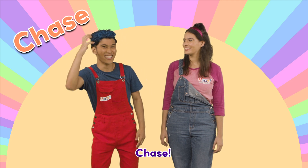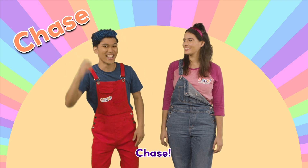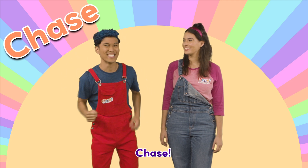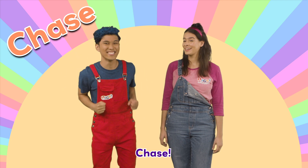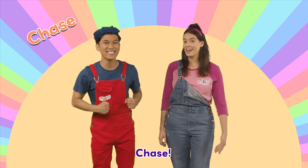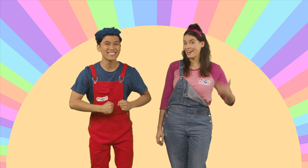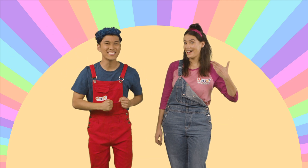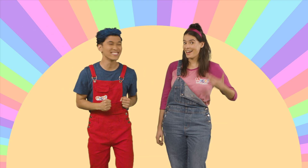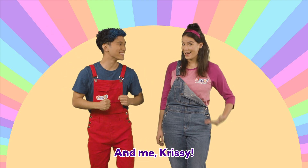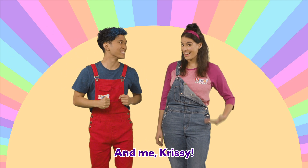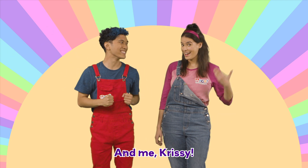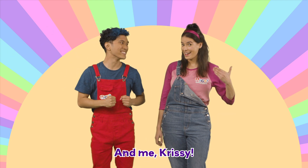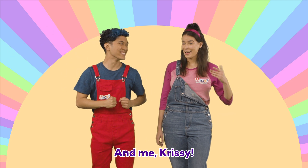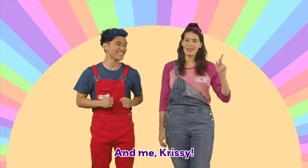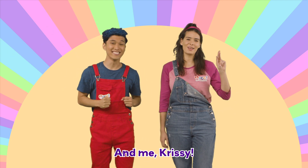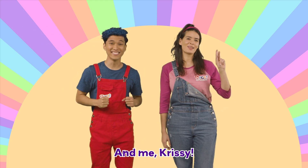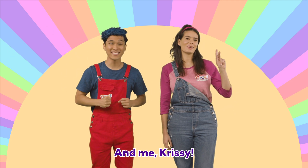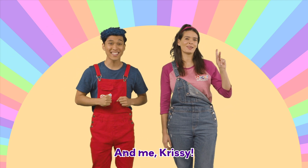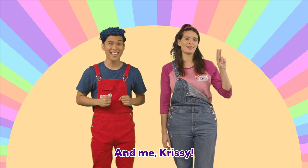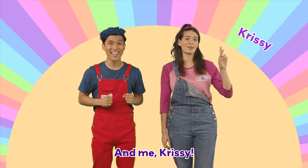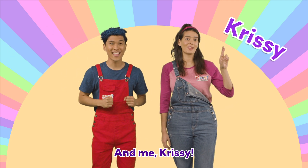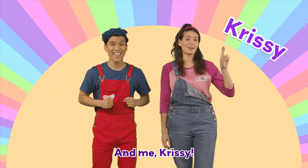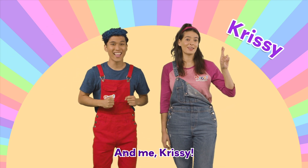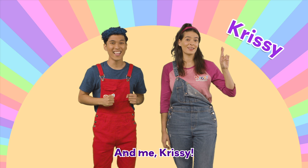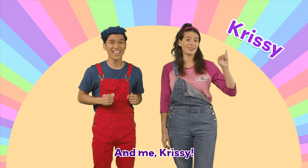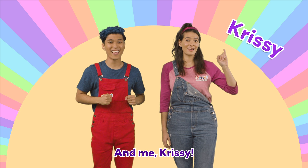Chase! And me, Chrissy!